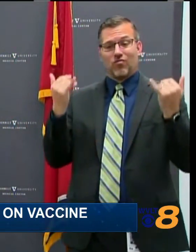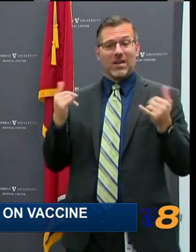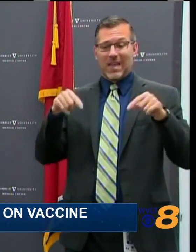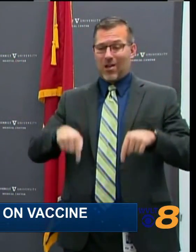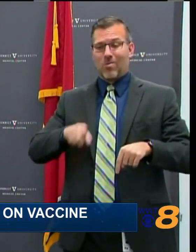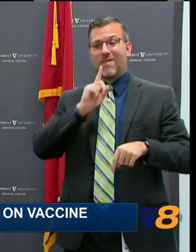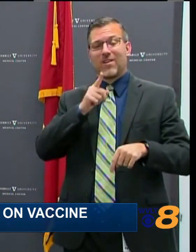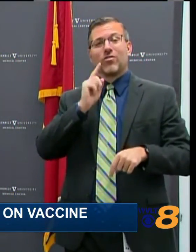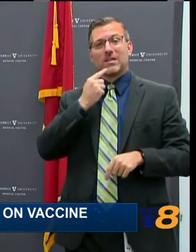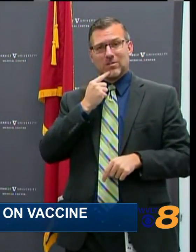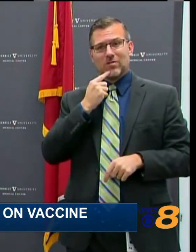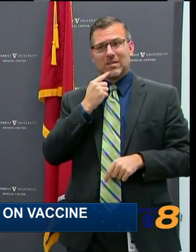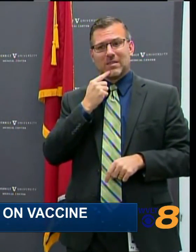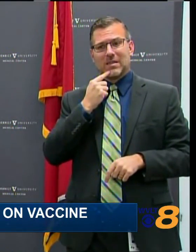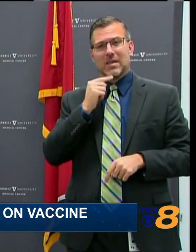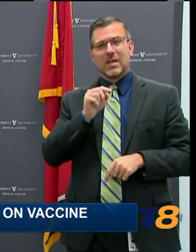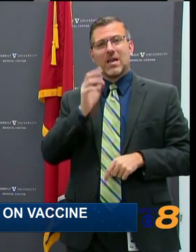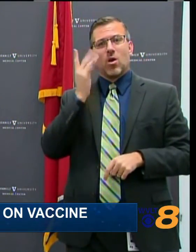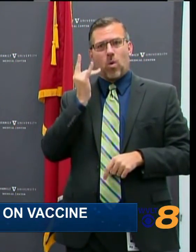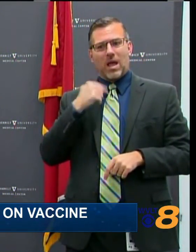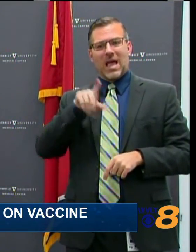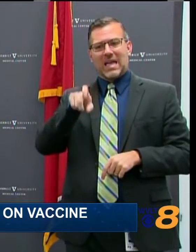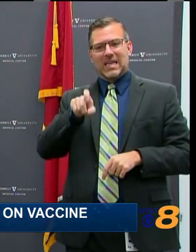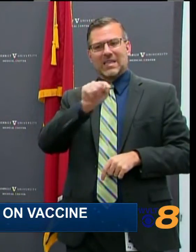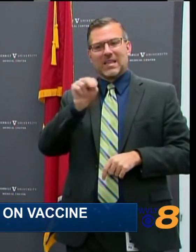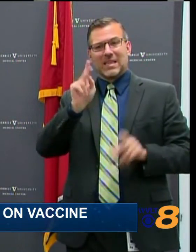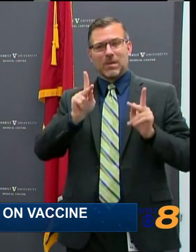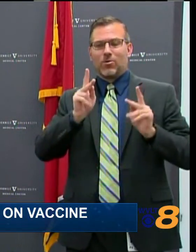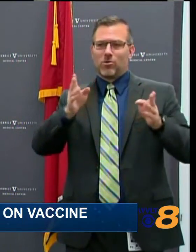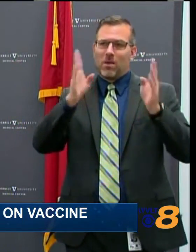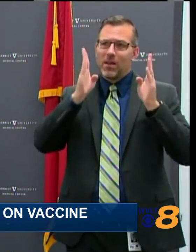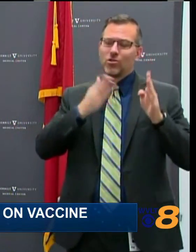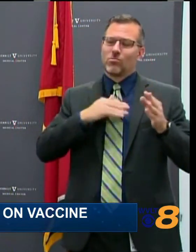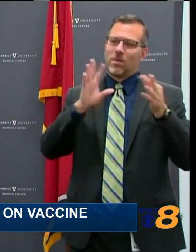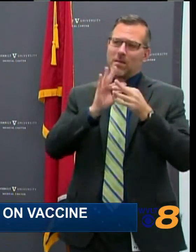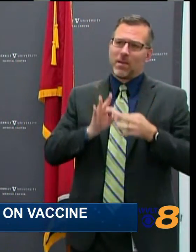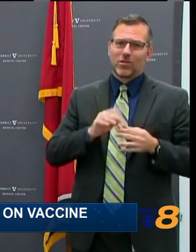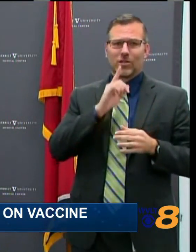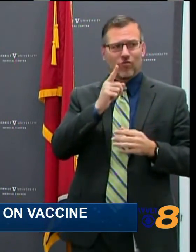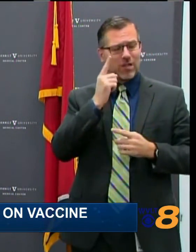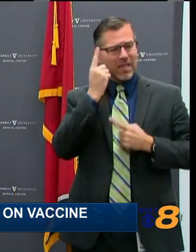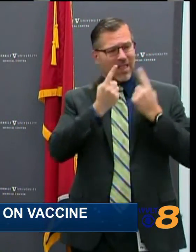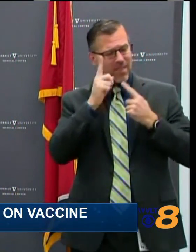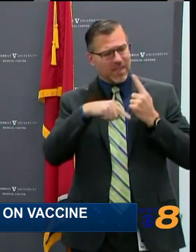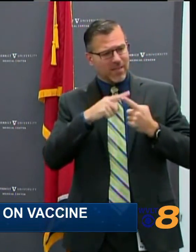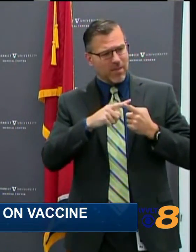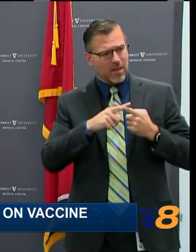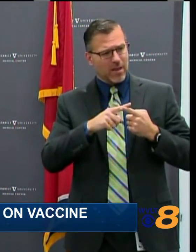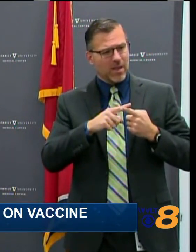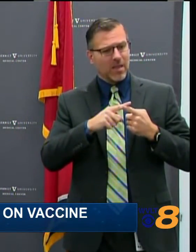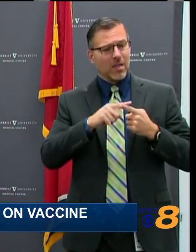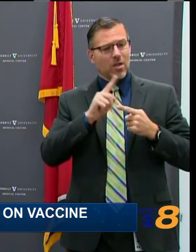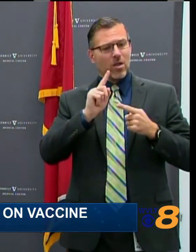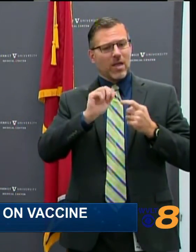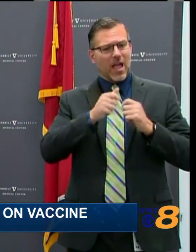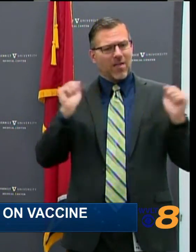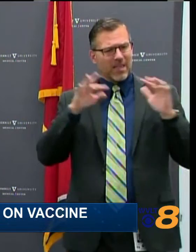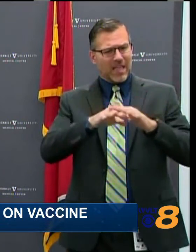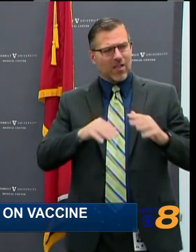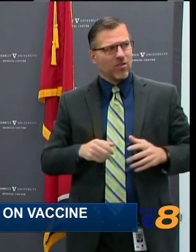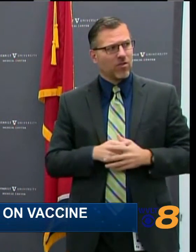very serious, and why I need Tennesseans to listen to that message and think long and hard about what their gatherings look like in the days ahead. If